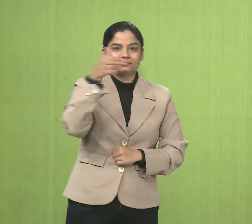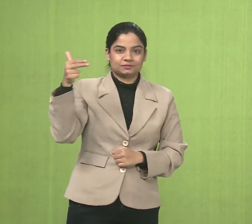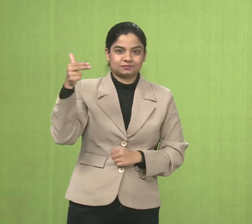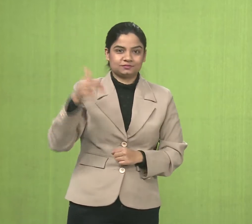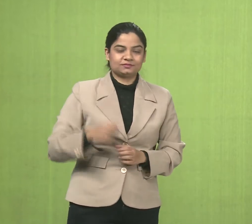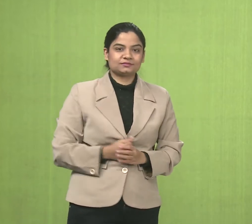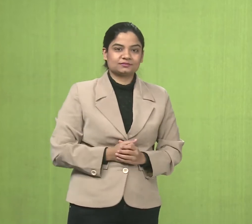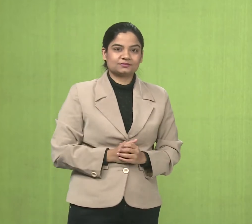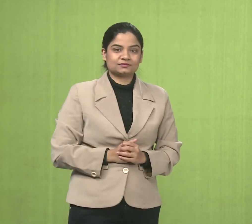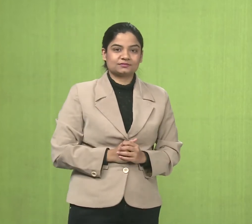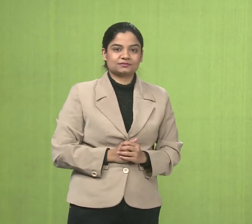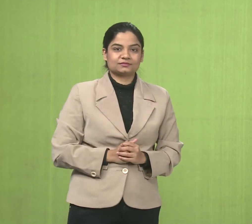we celebrate are special.